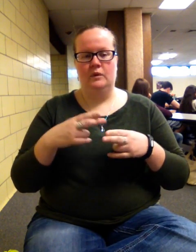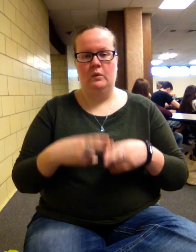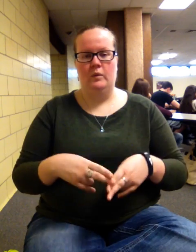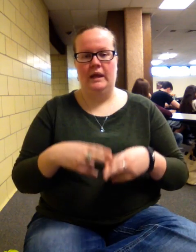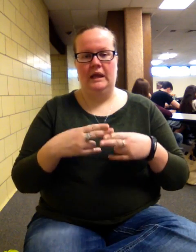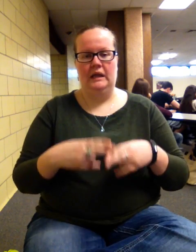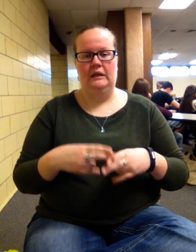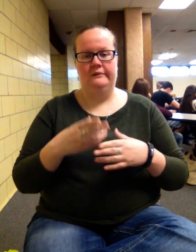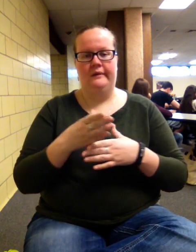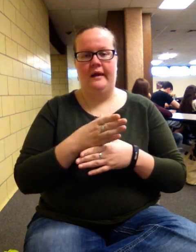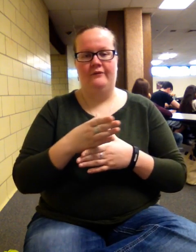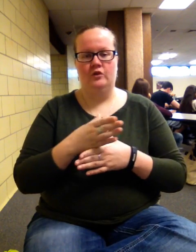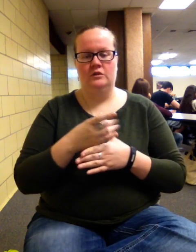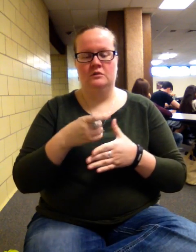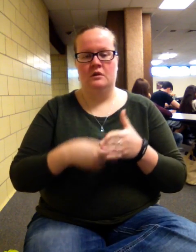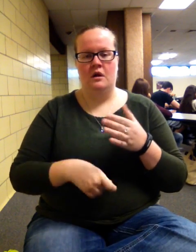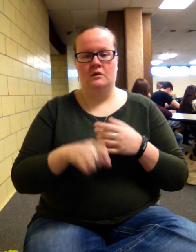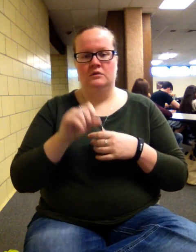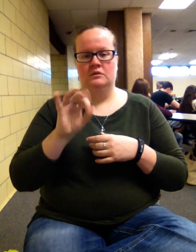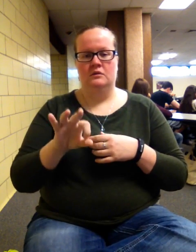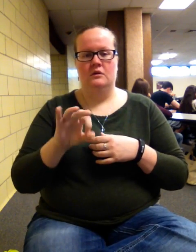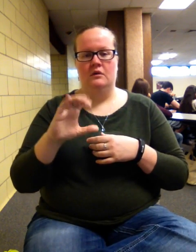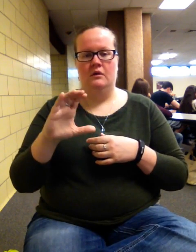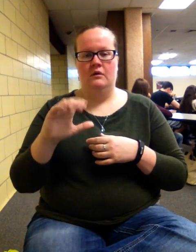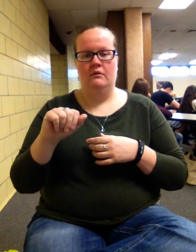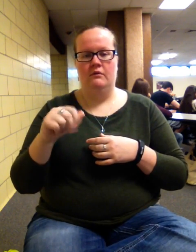capital. Weighted average cost of capital.